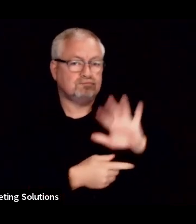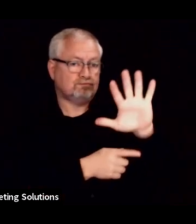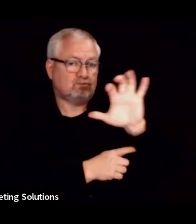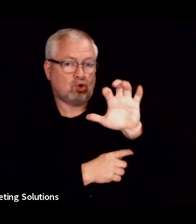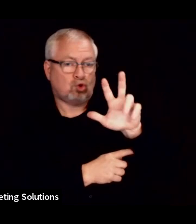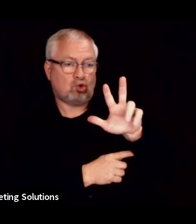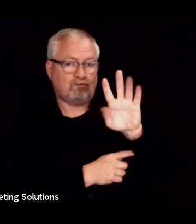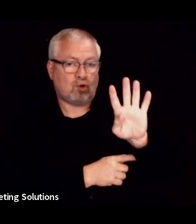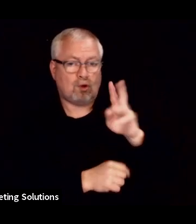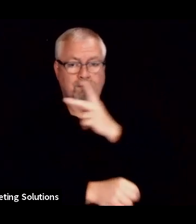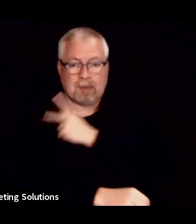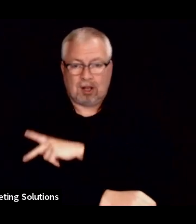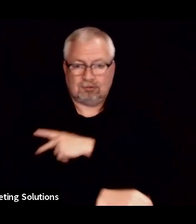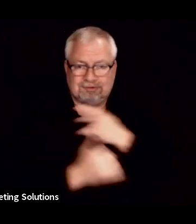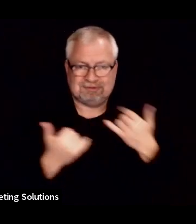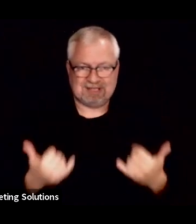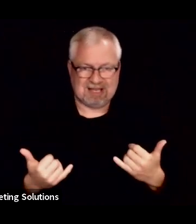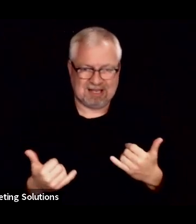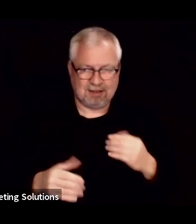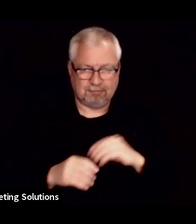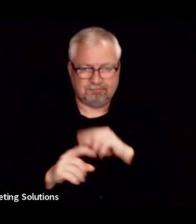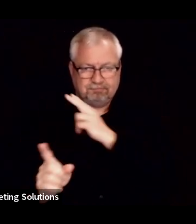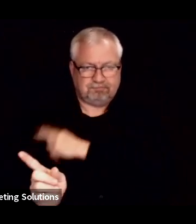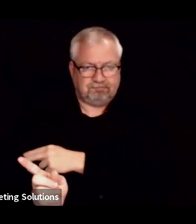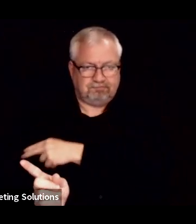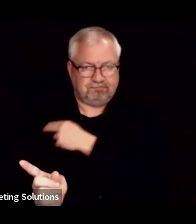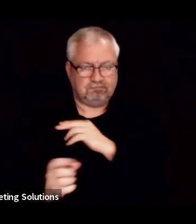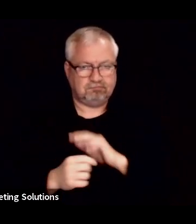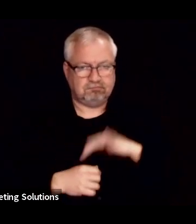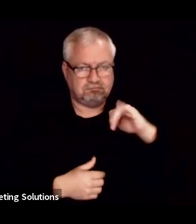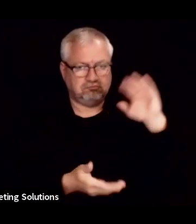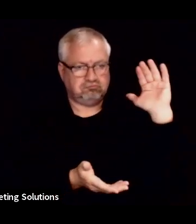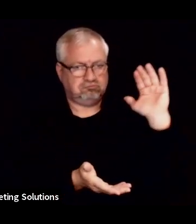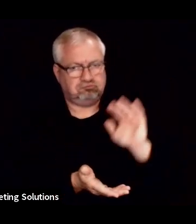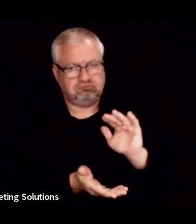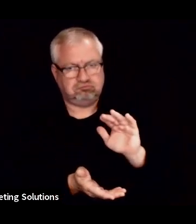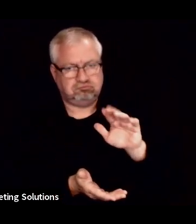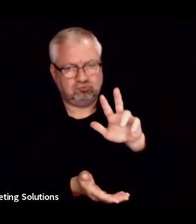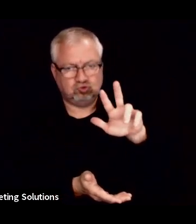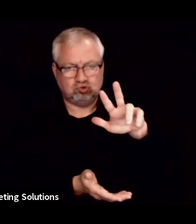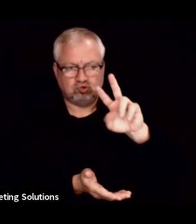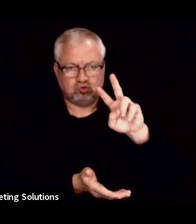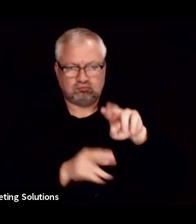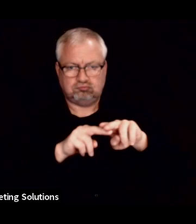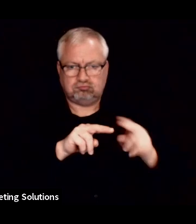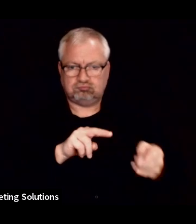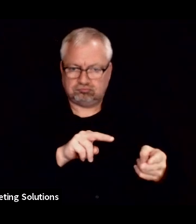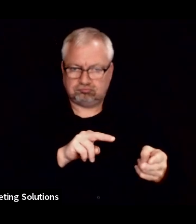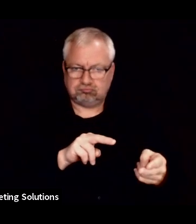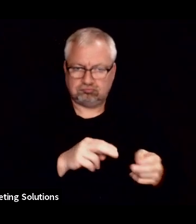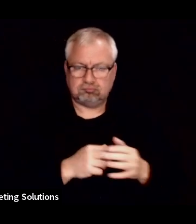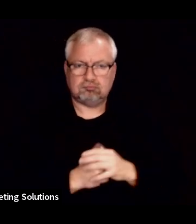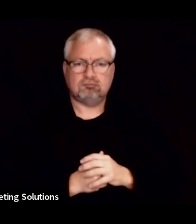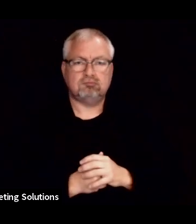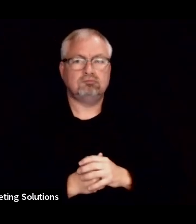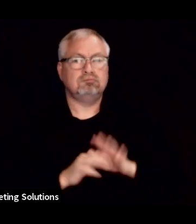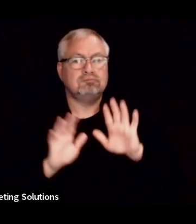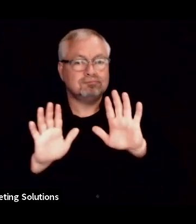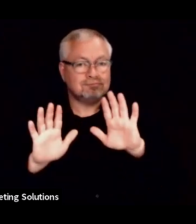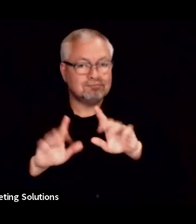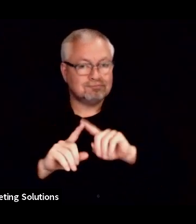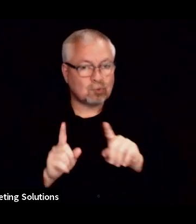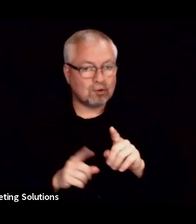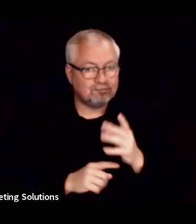hospitalized. There's actually a net decrease of 32 over the prior day, but an additional 4 persons now in